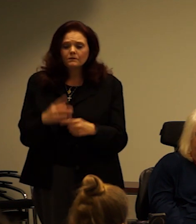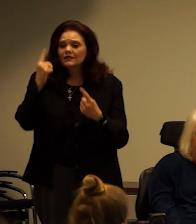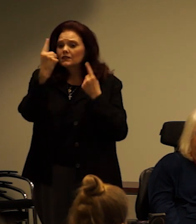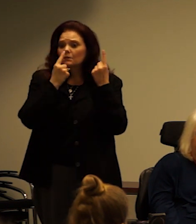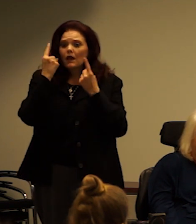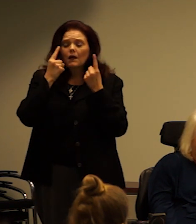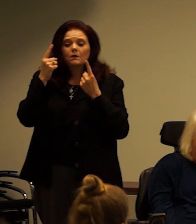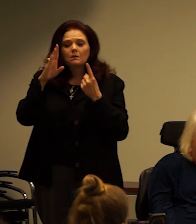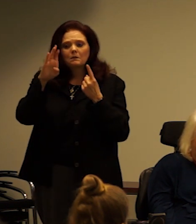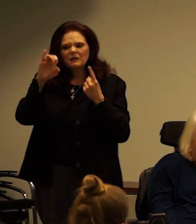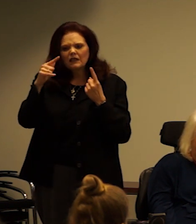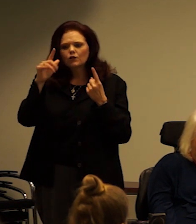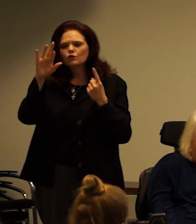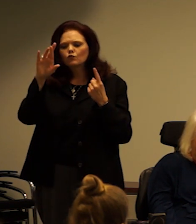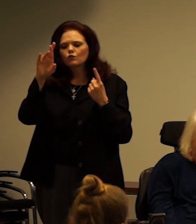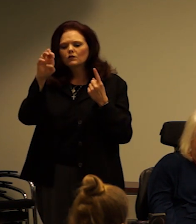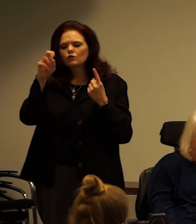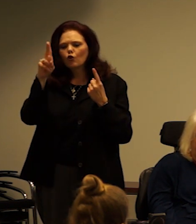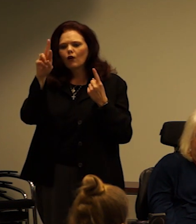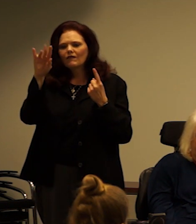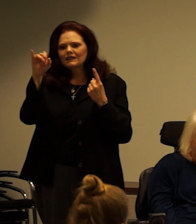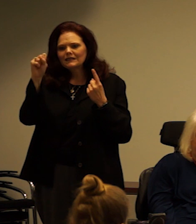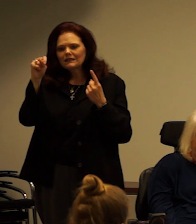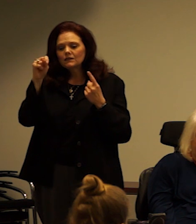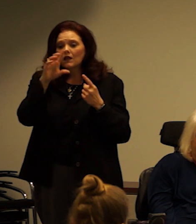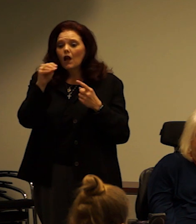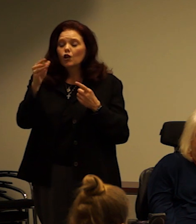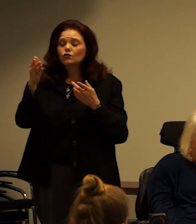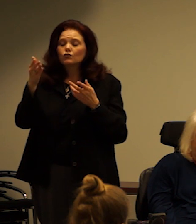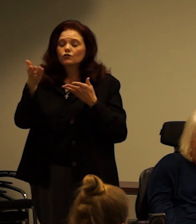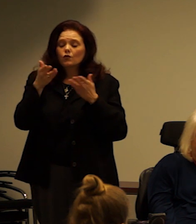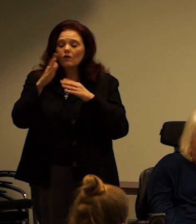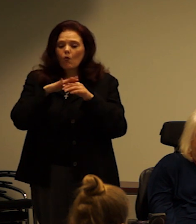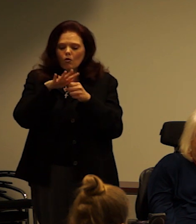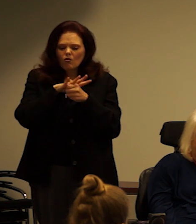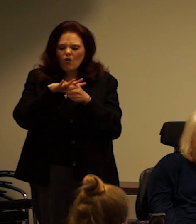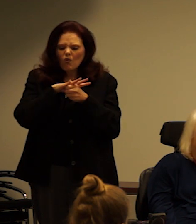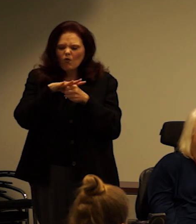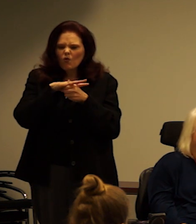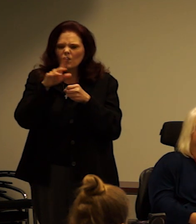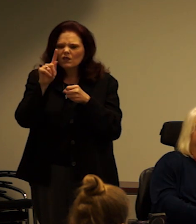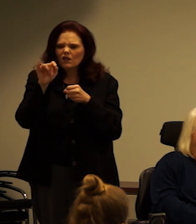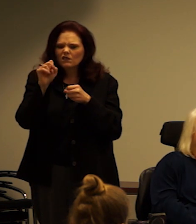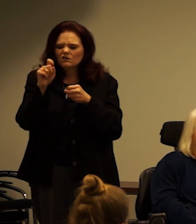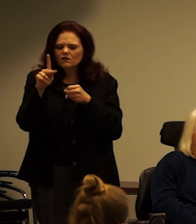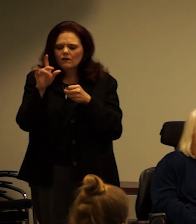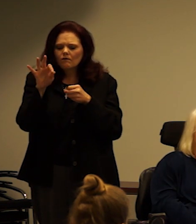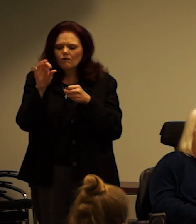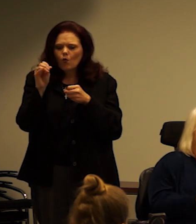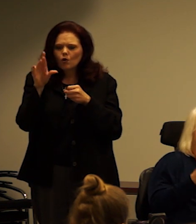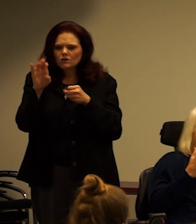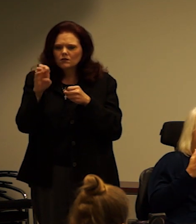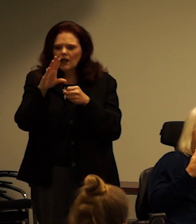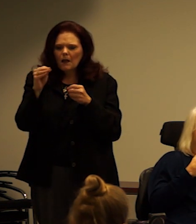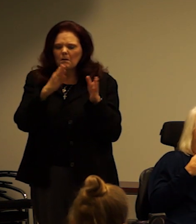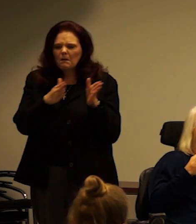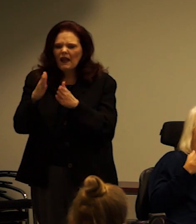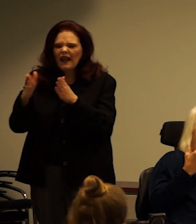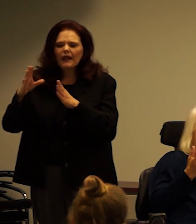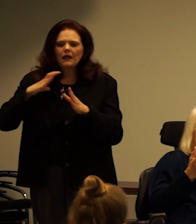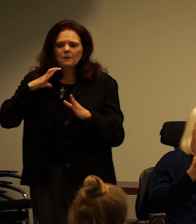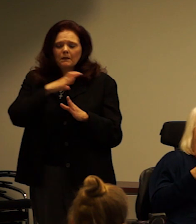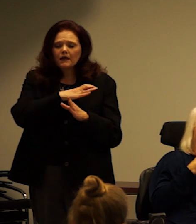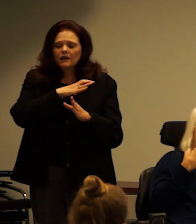Consider being a reservist and serve on local task forces and emergency planning committees. People need to be able to